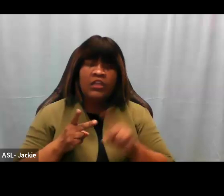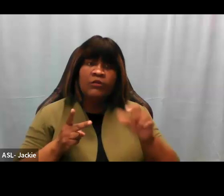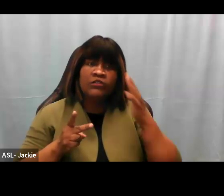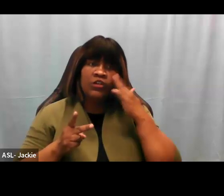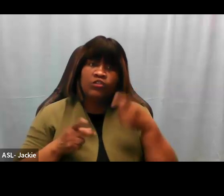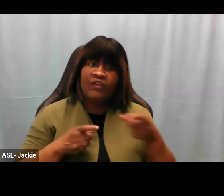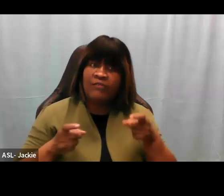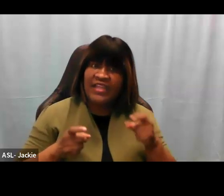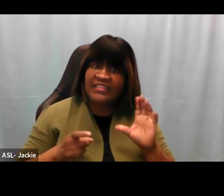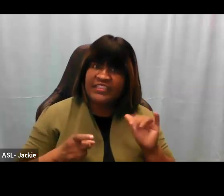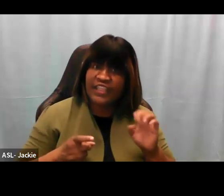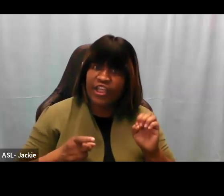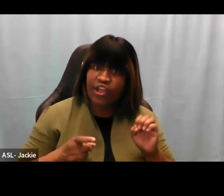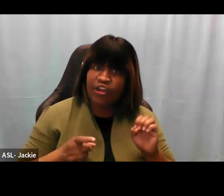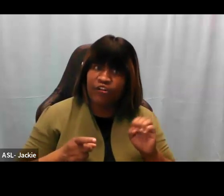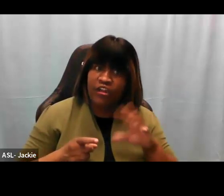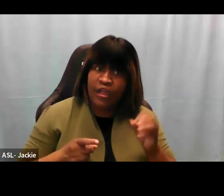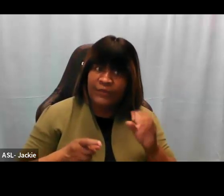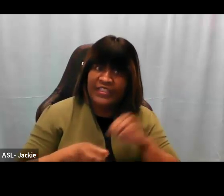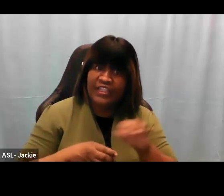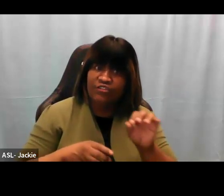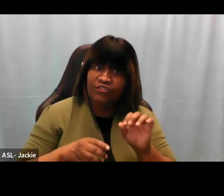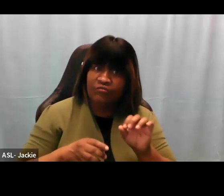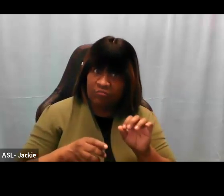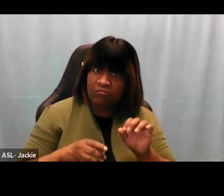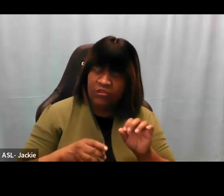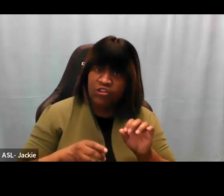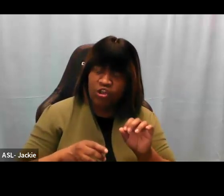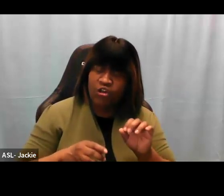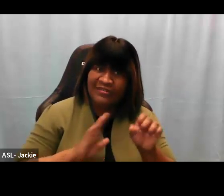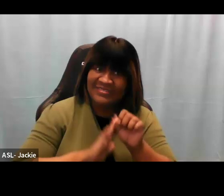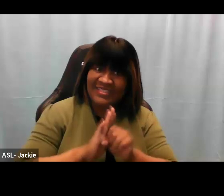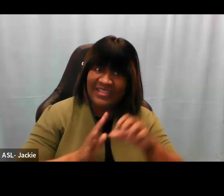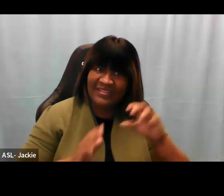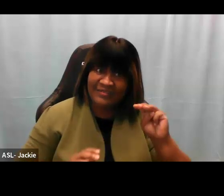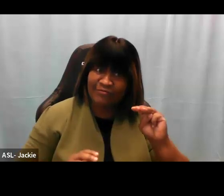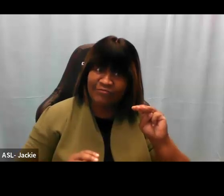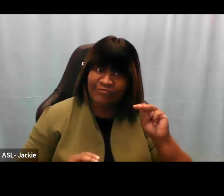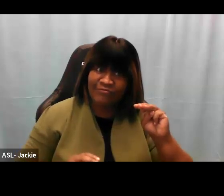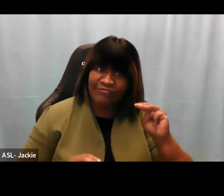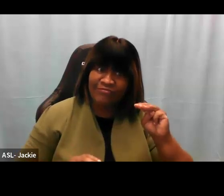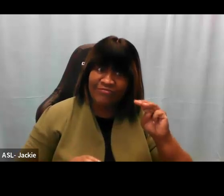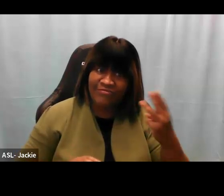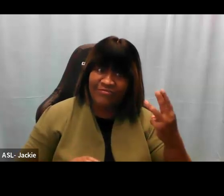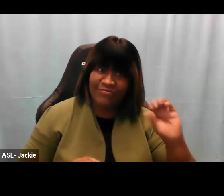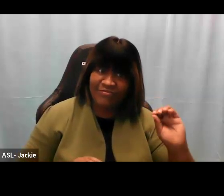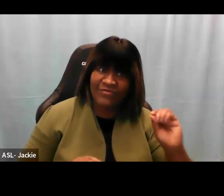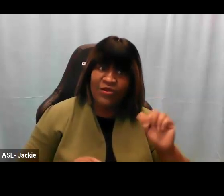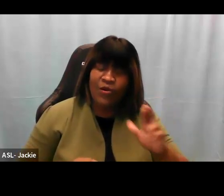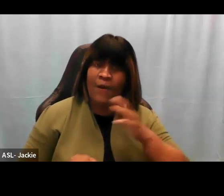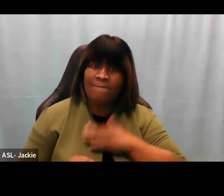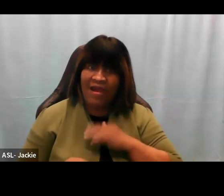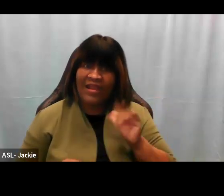care companies within your state that like in the My Care program for me is a managed